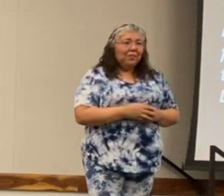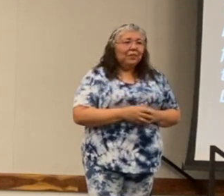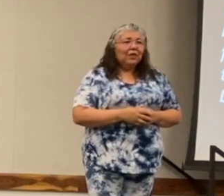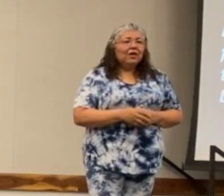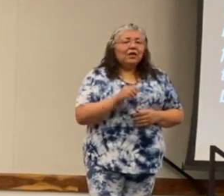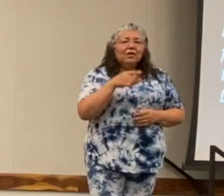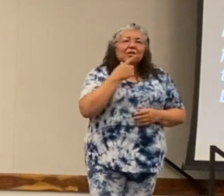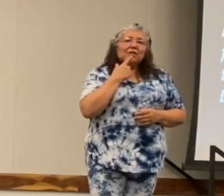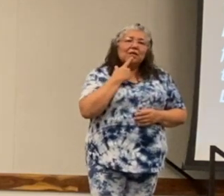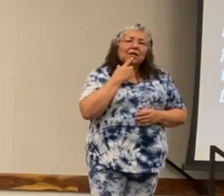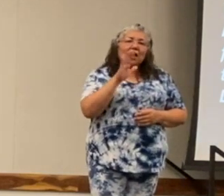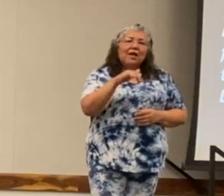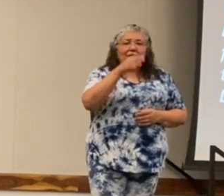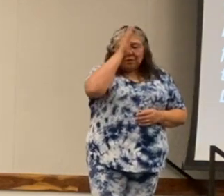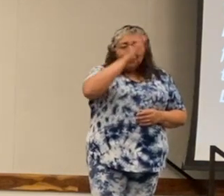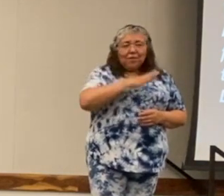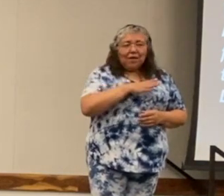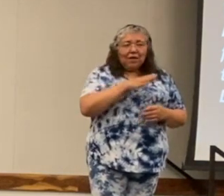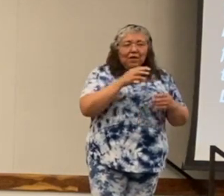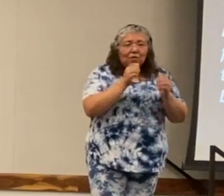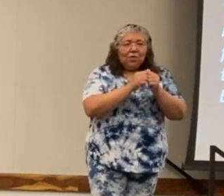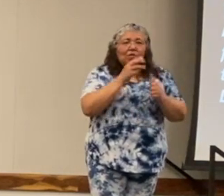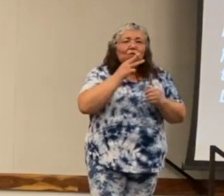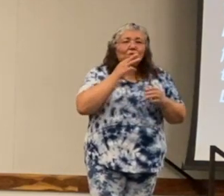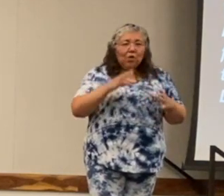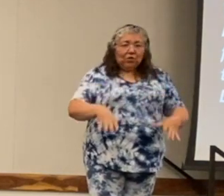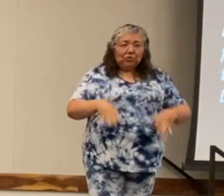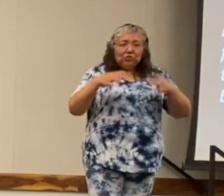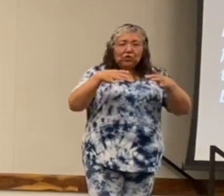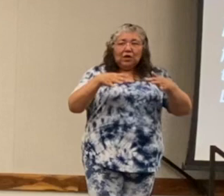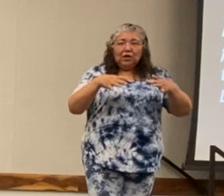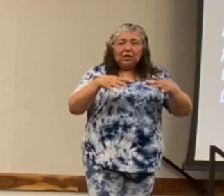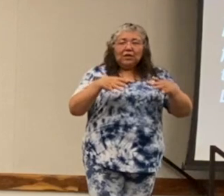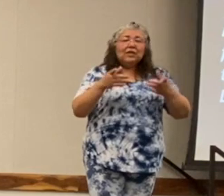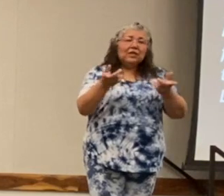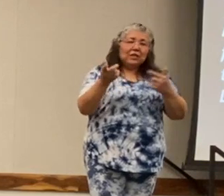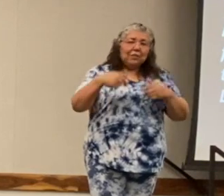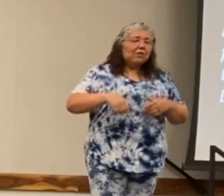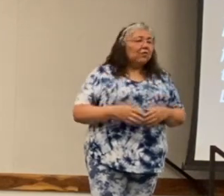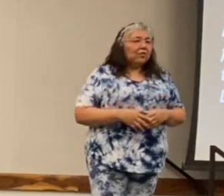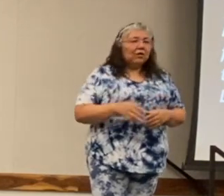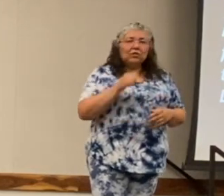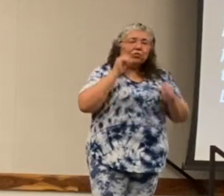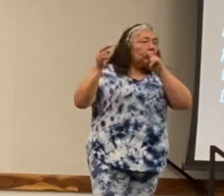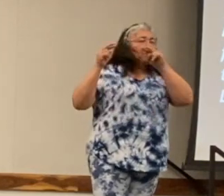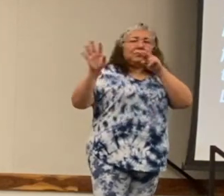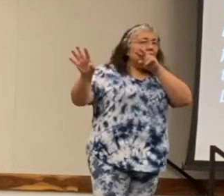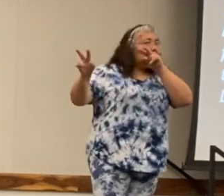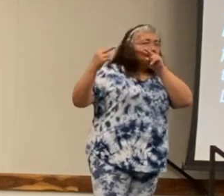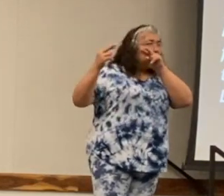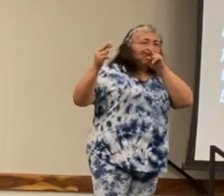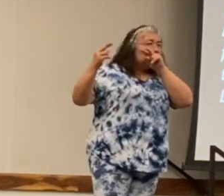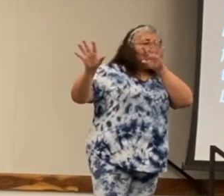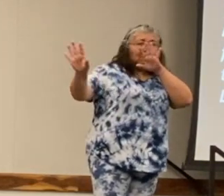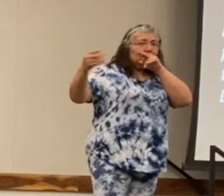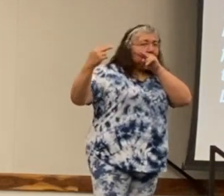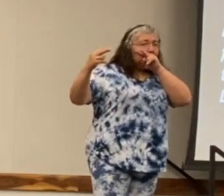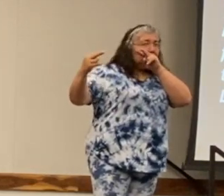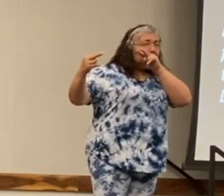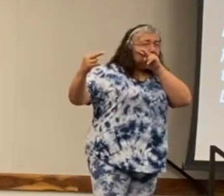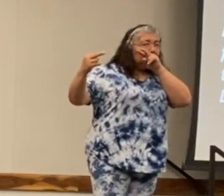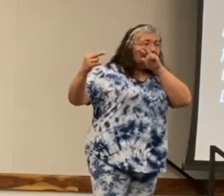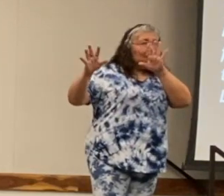and you said, hey man, there's a guy carrying a water jug. He's coming this way. Don't make eye contact. Hey